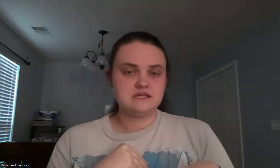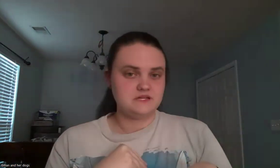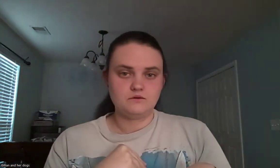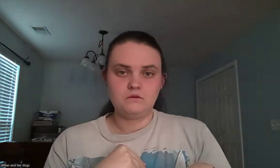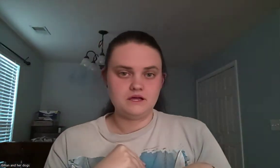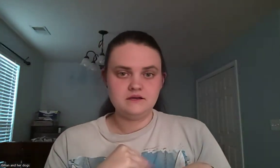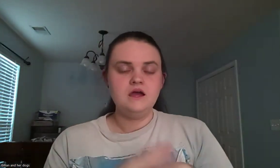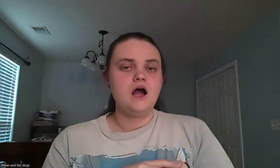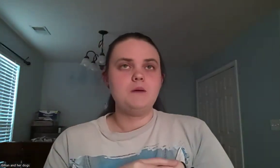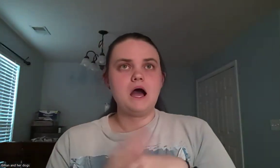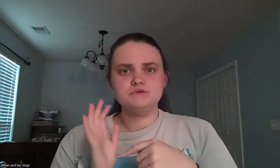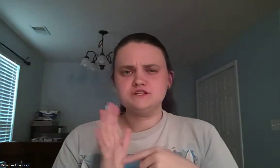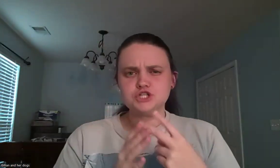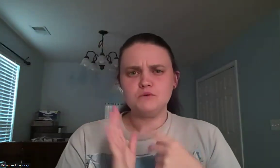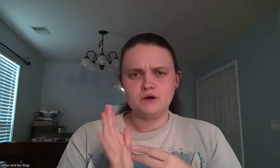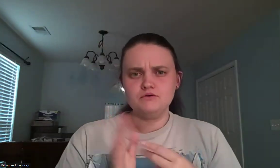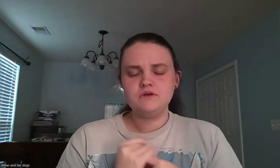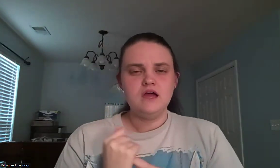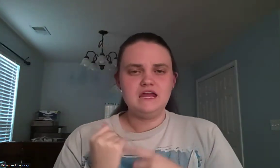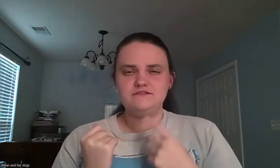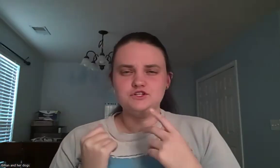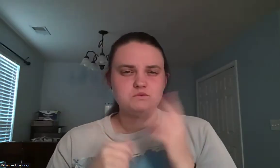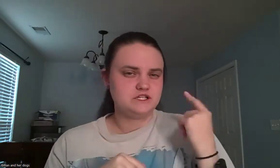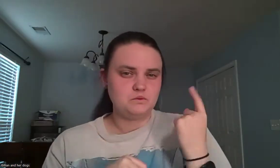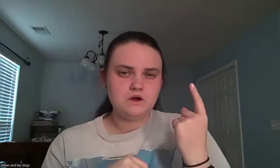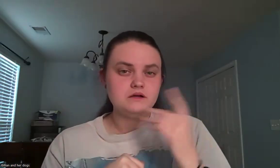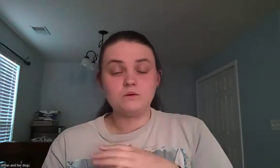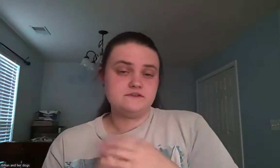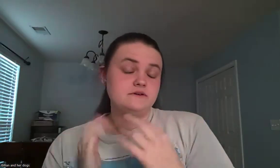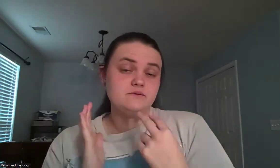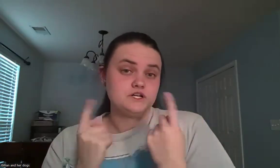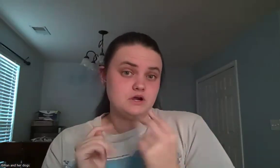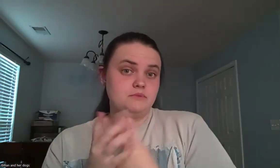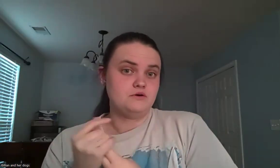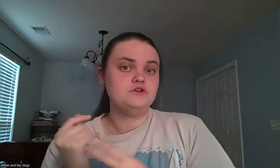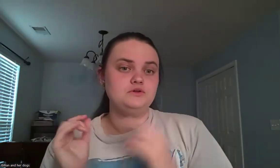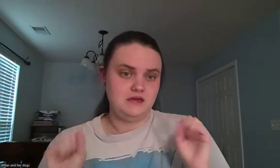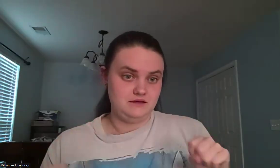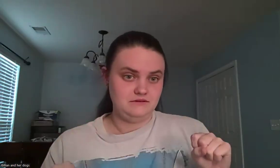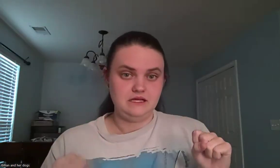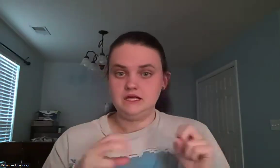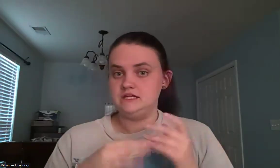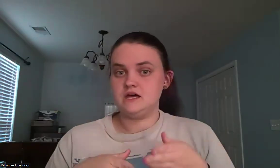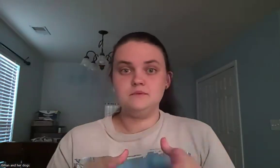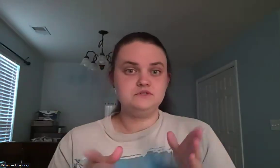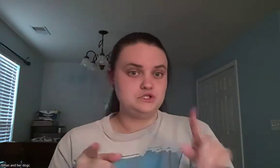either one. I will still show both. And if you just want to do one, or if you even want to try both, you can. It's up to